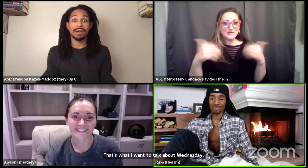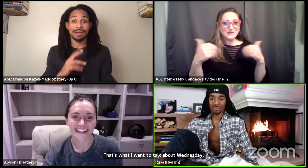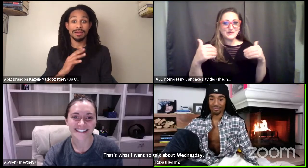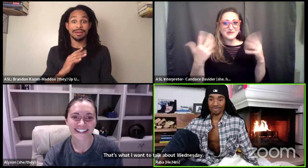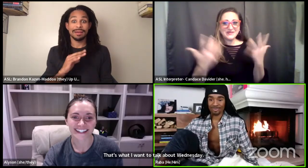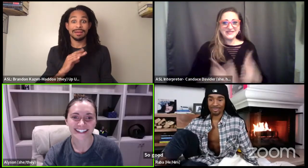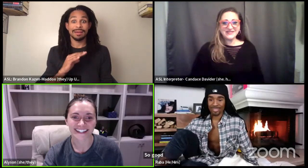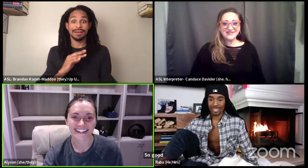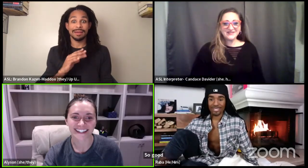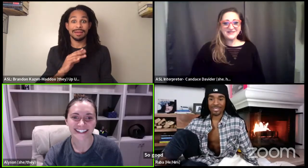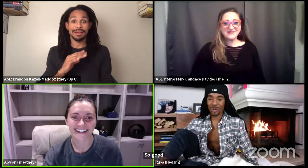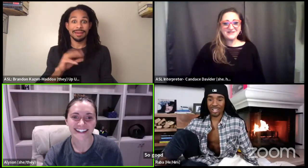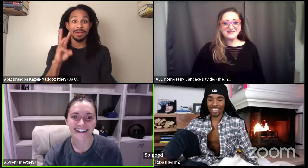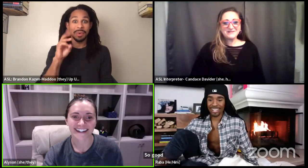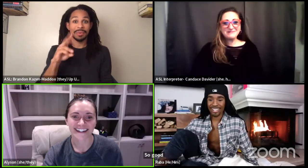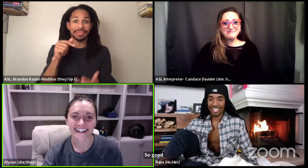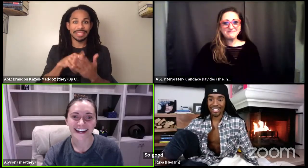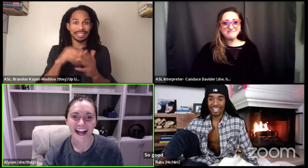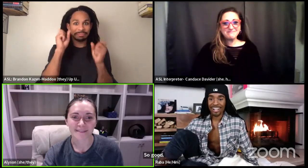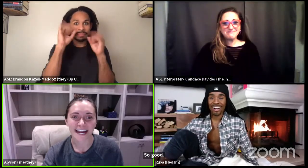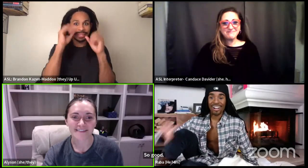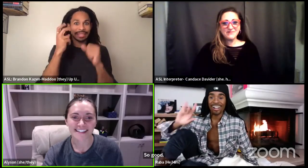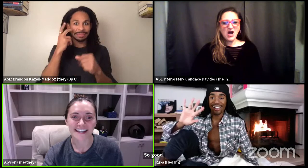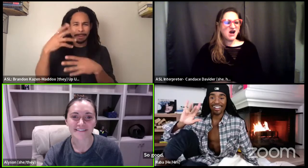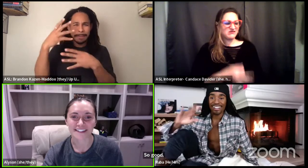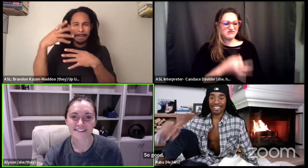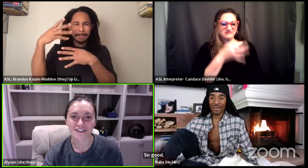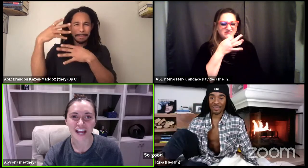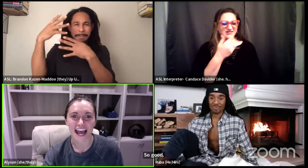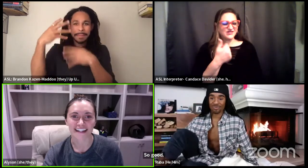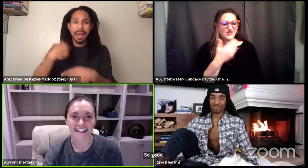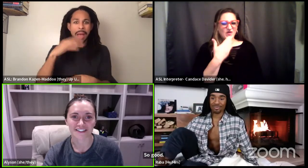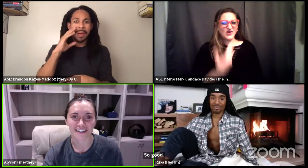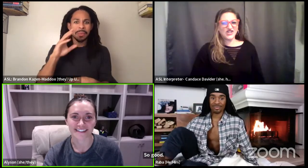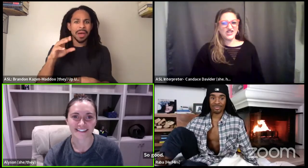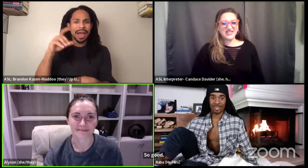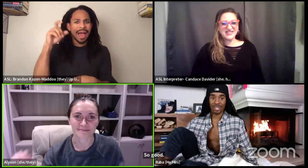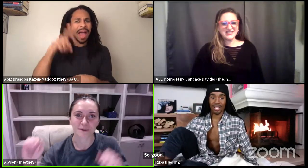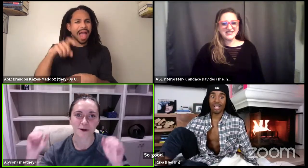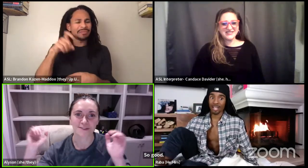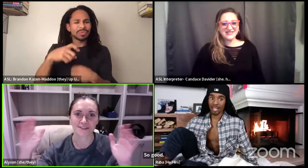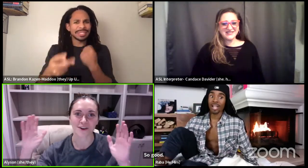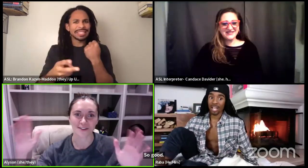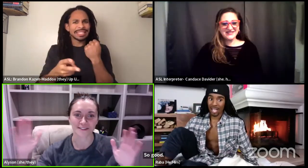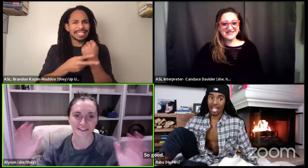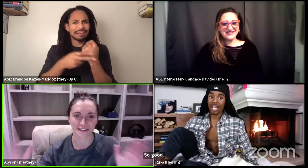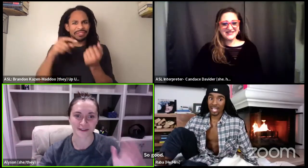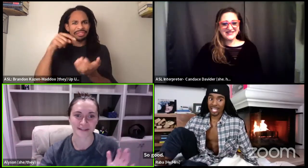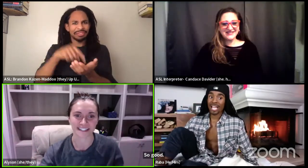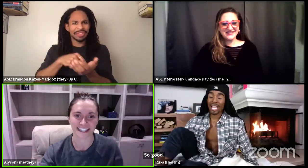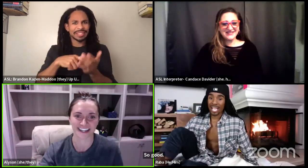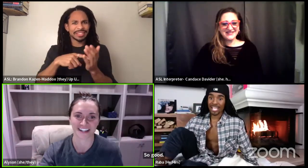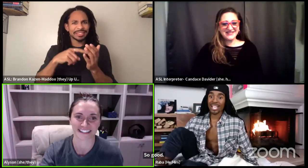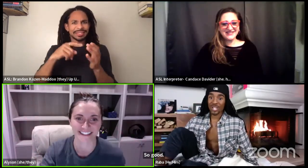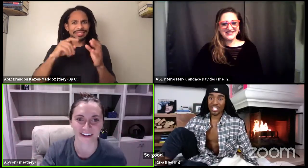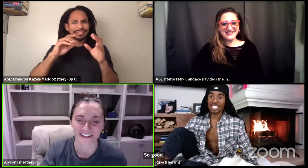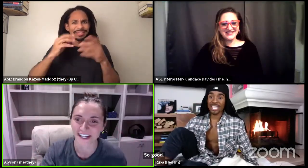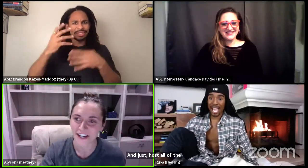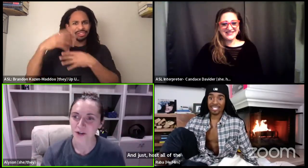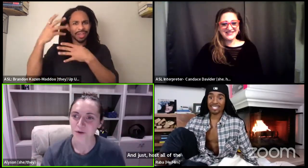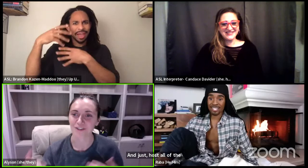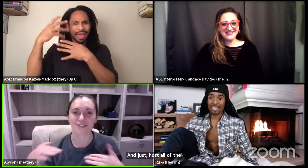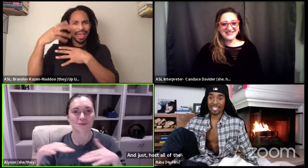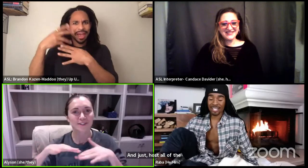This is amazing. So good. I'm gonna have to save this chat and just post all of the recommendations